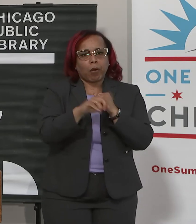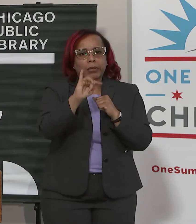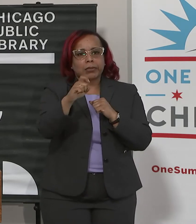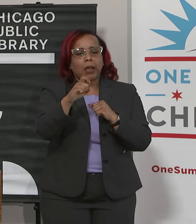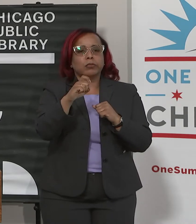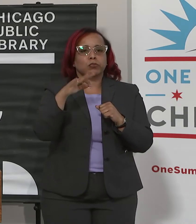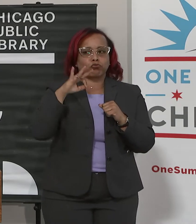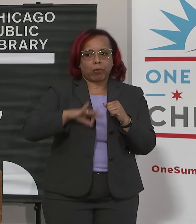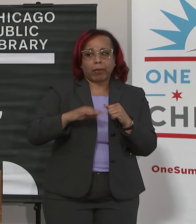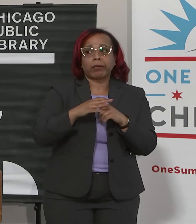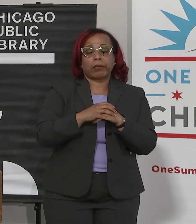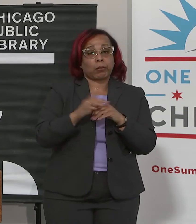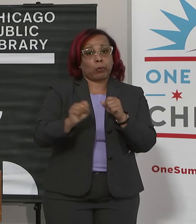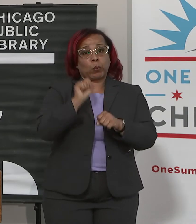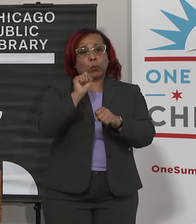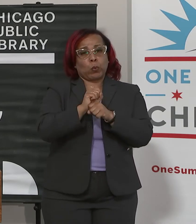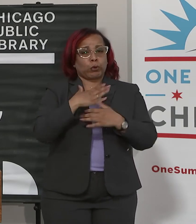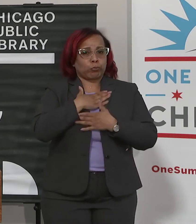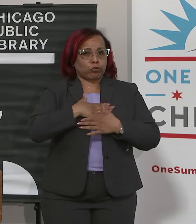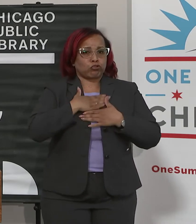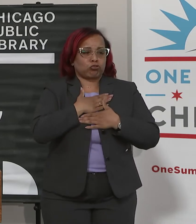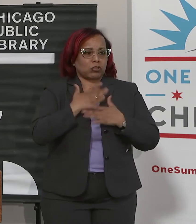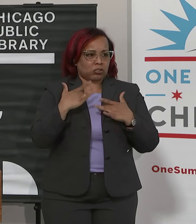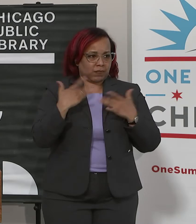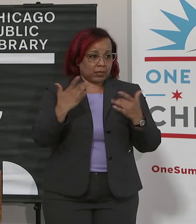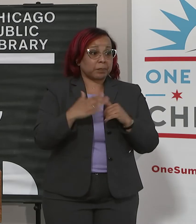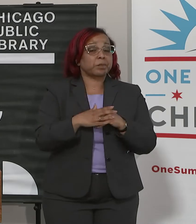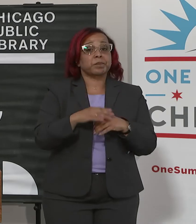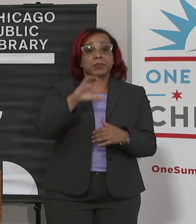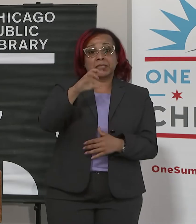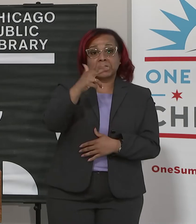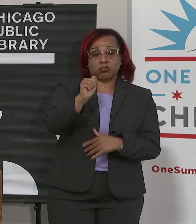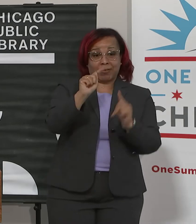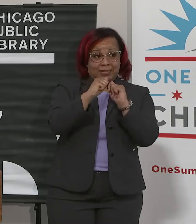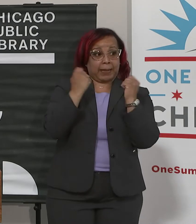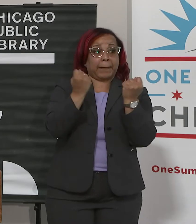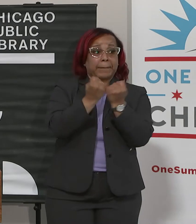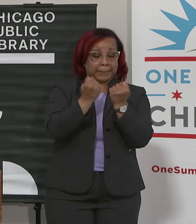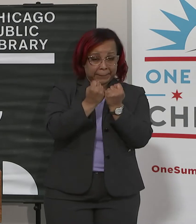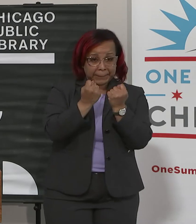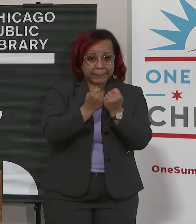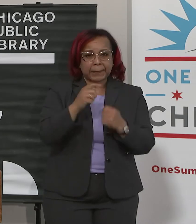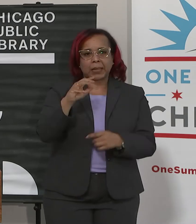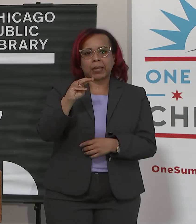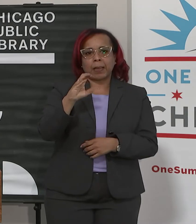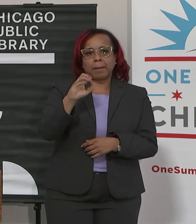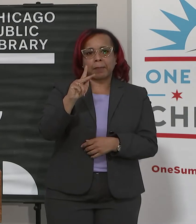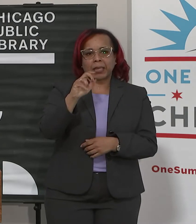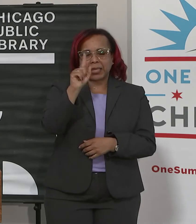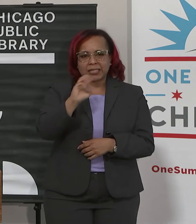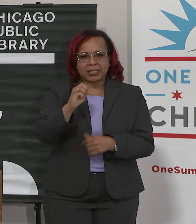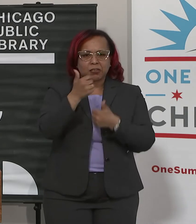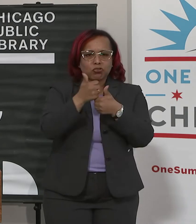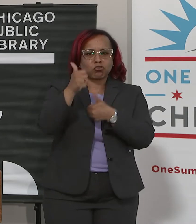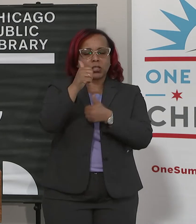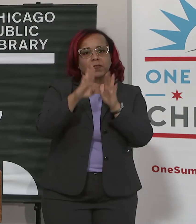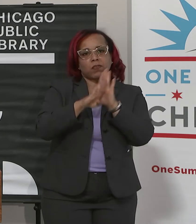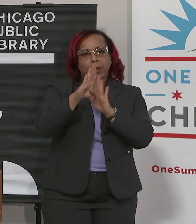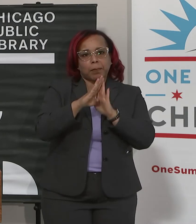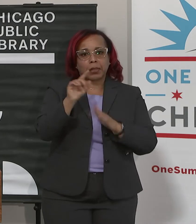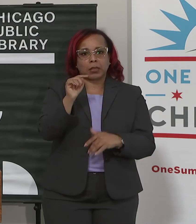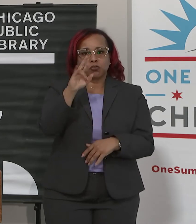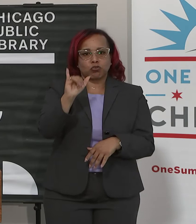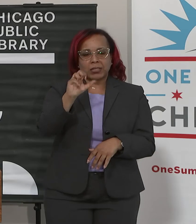credits, and a worker appreciation event. The CHA team, Ann McKenzie, our Chief of Development,